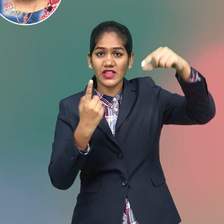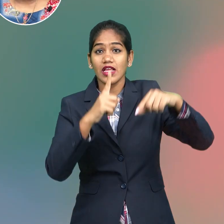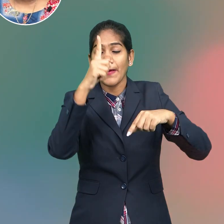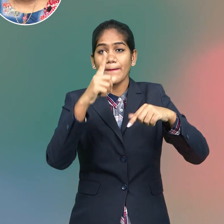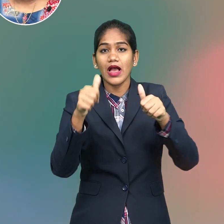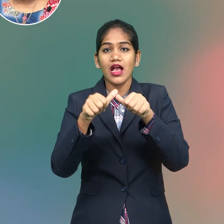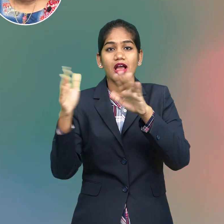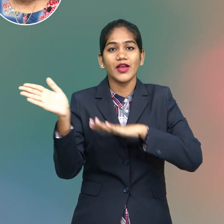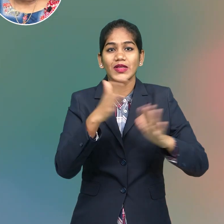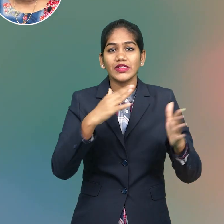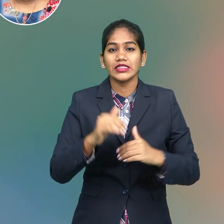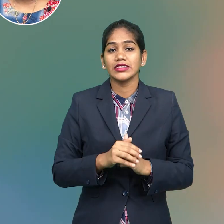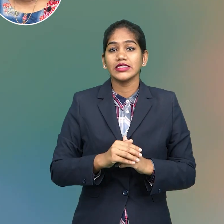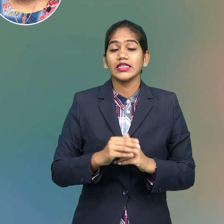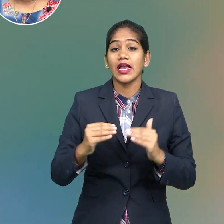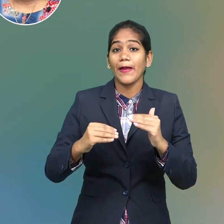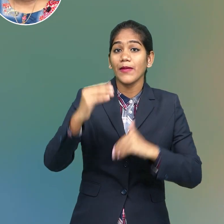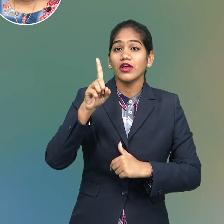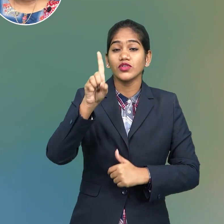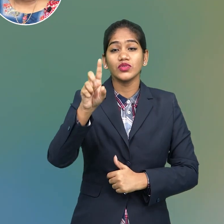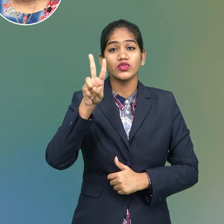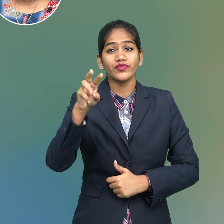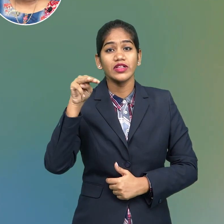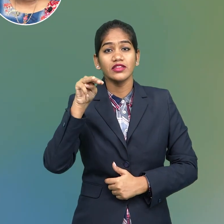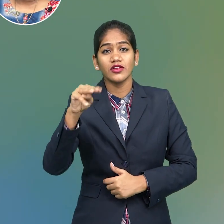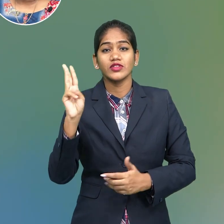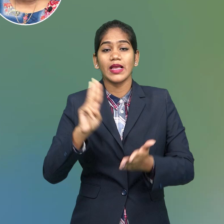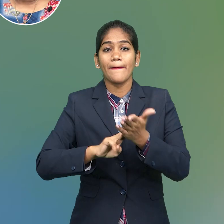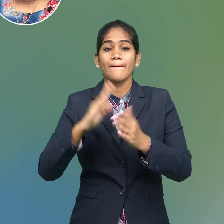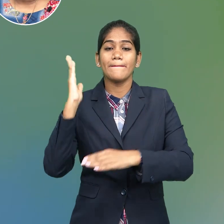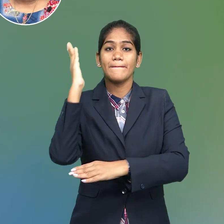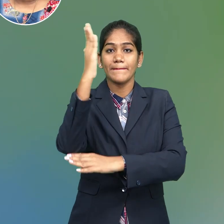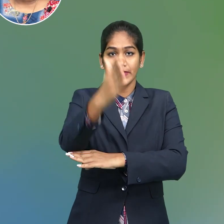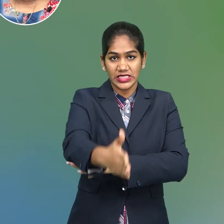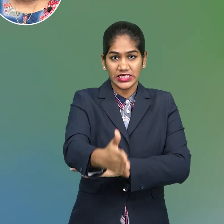atmosphere above 12,000 meters.